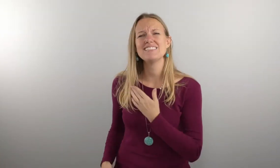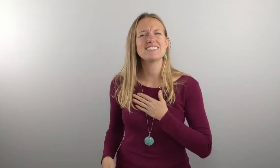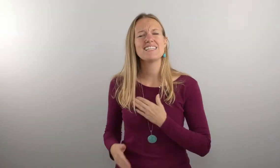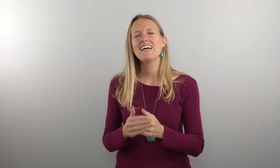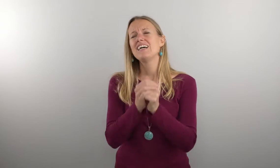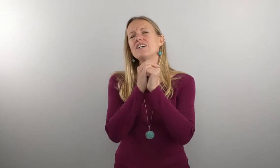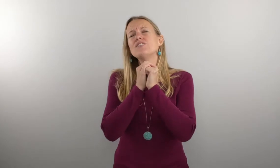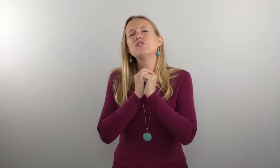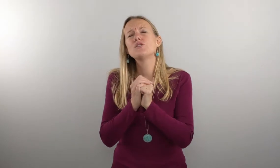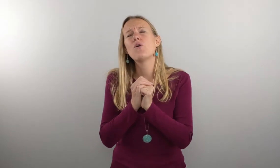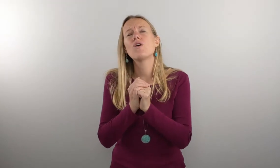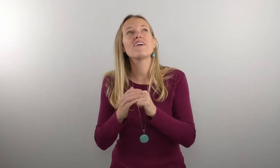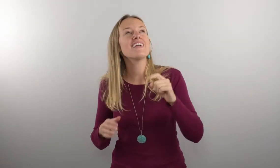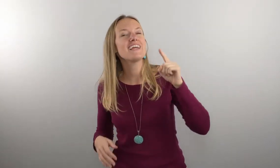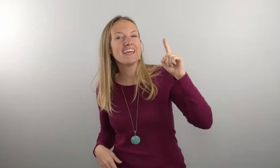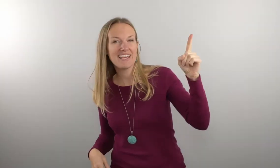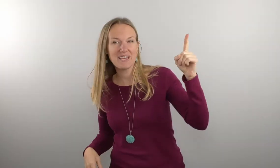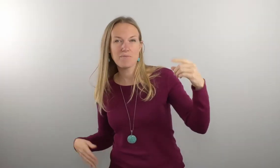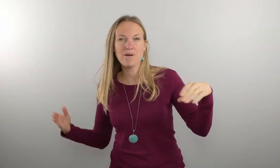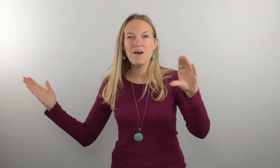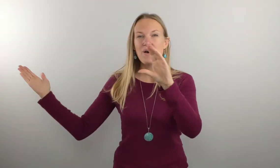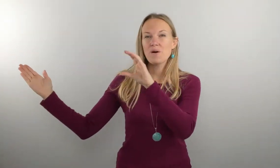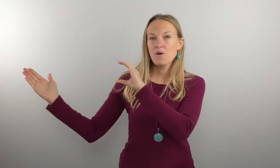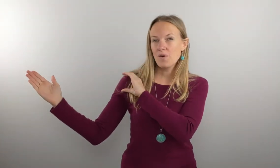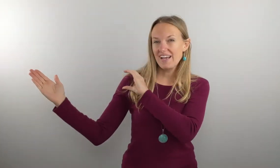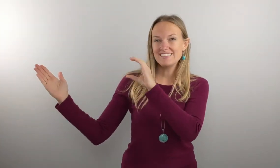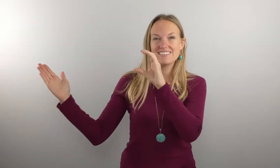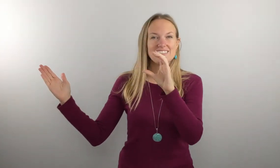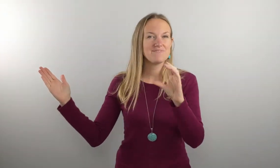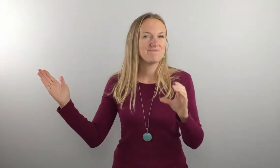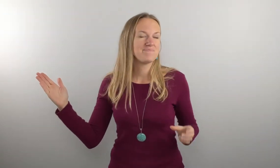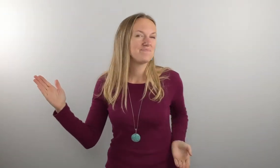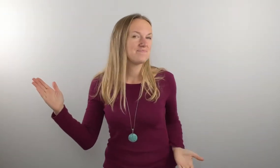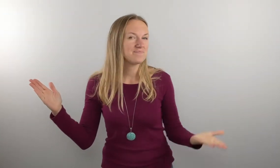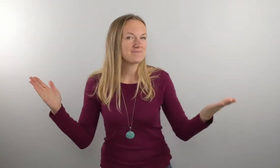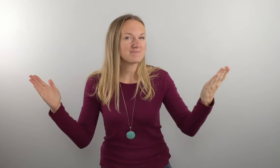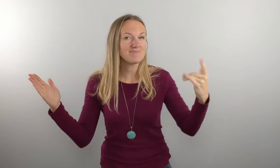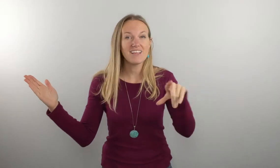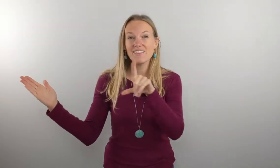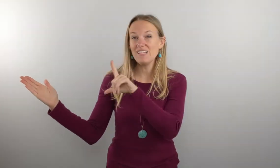us adore him, Christ the